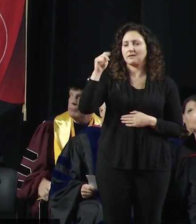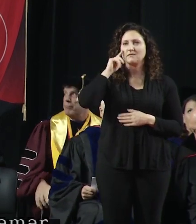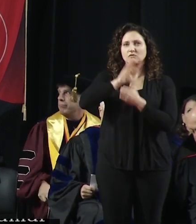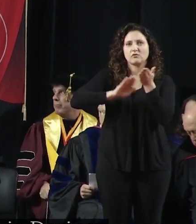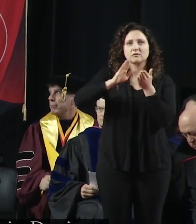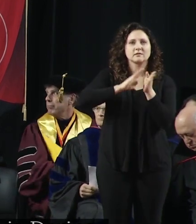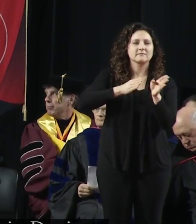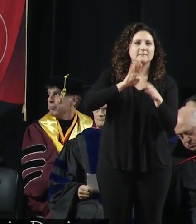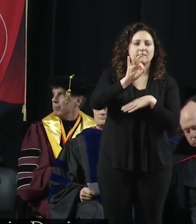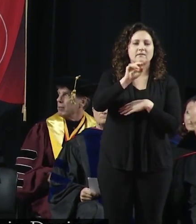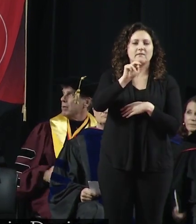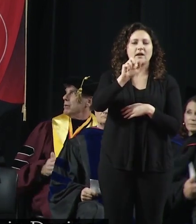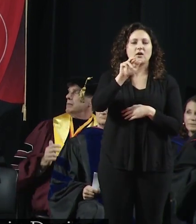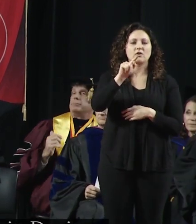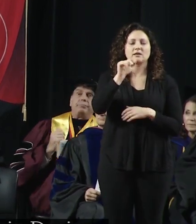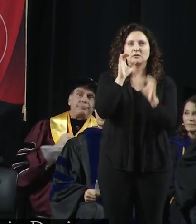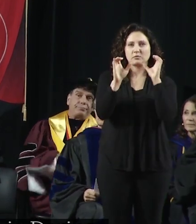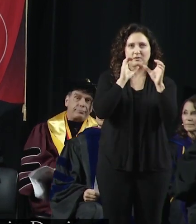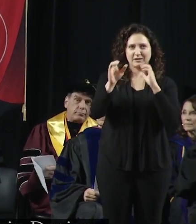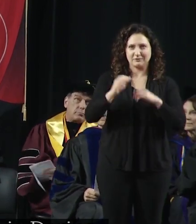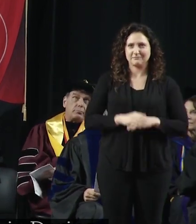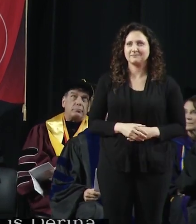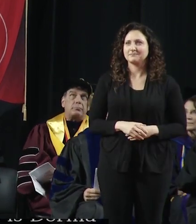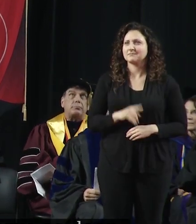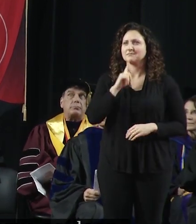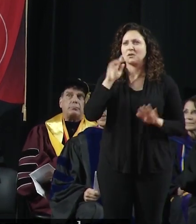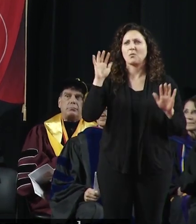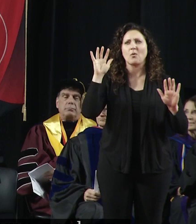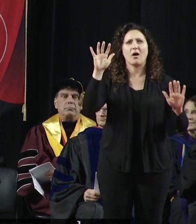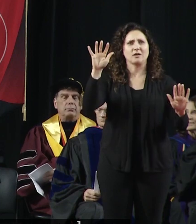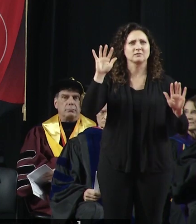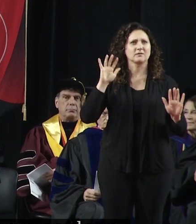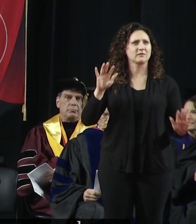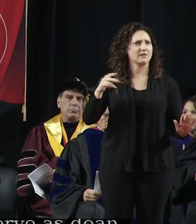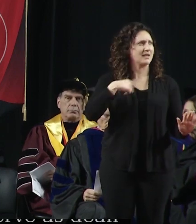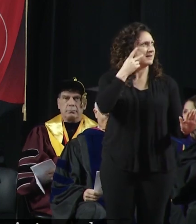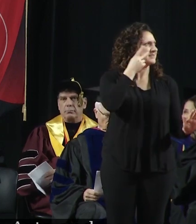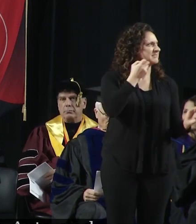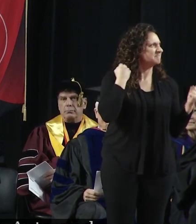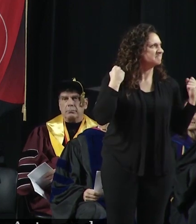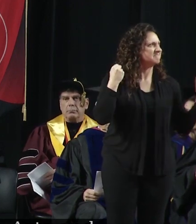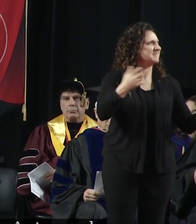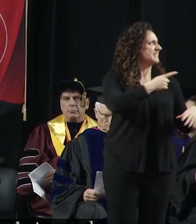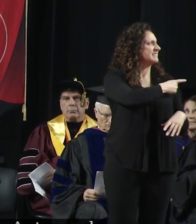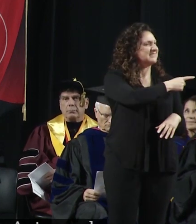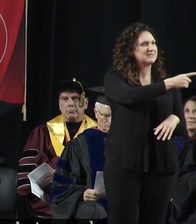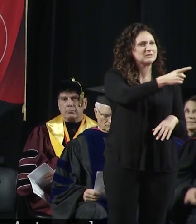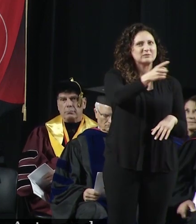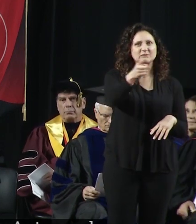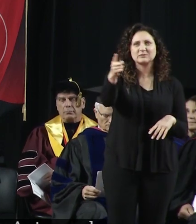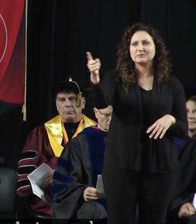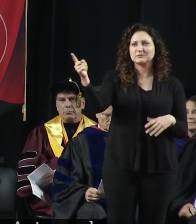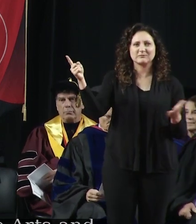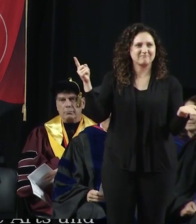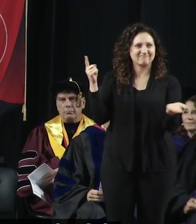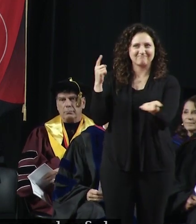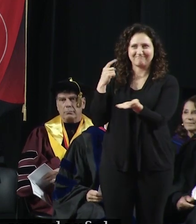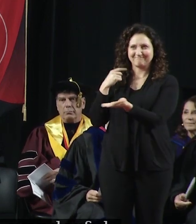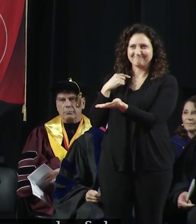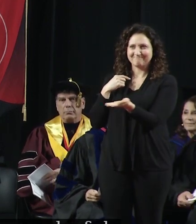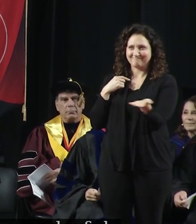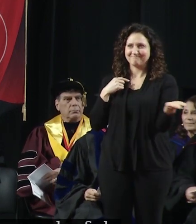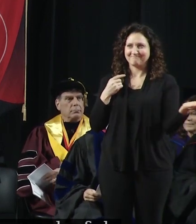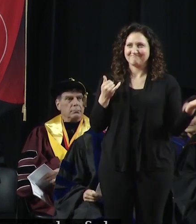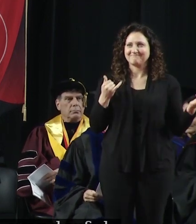College of Fine Arts and Communication. And it's wonderful to see so many faces of our graduates at